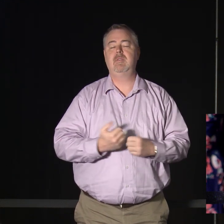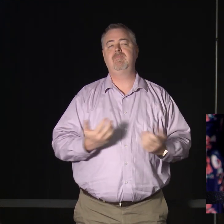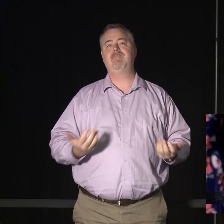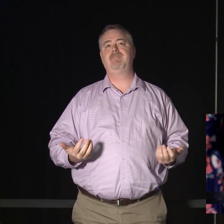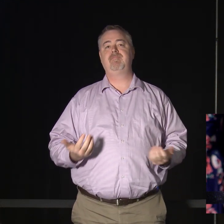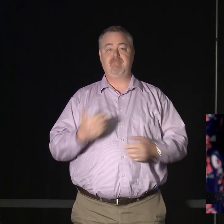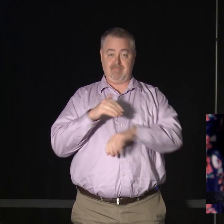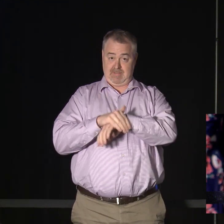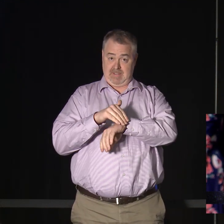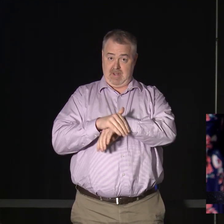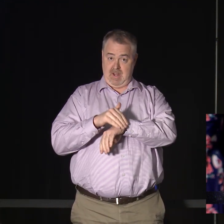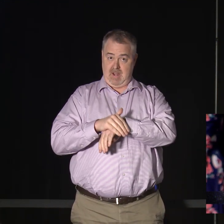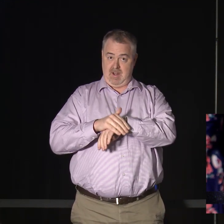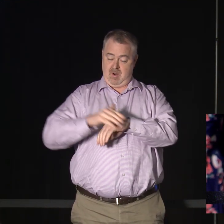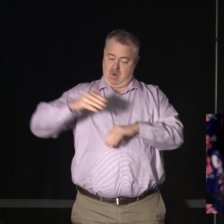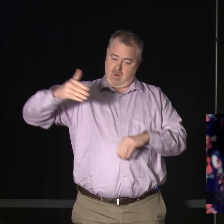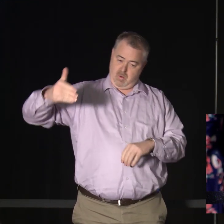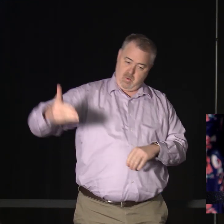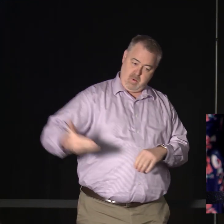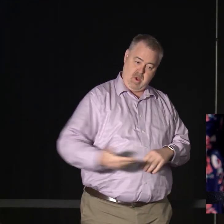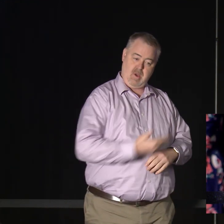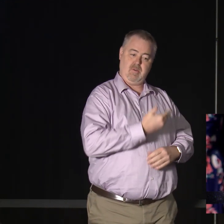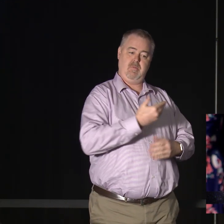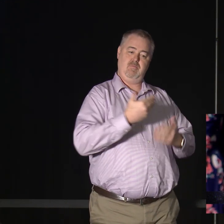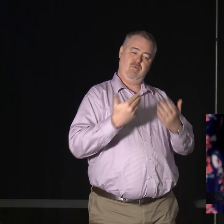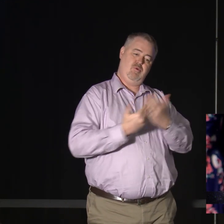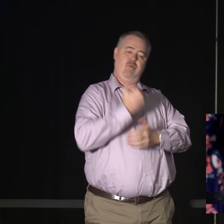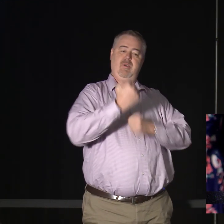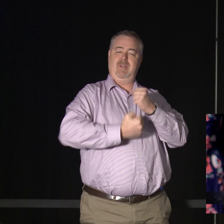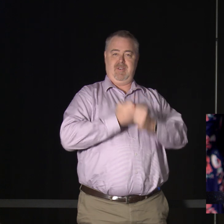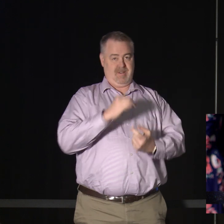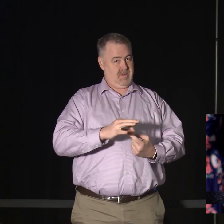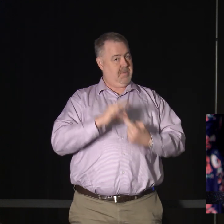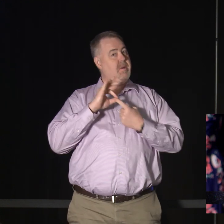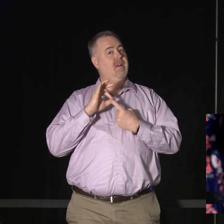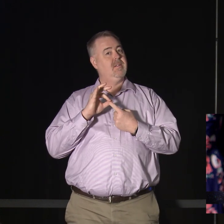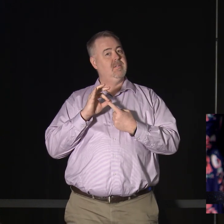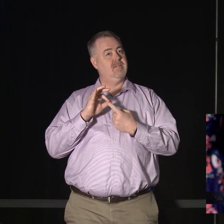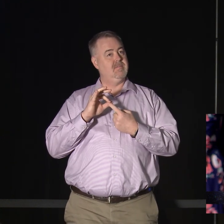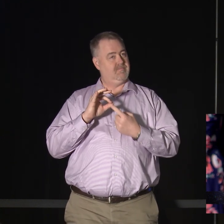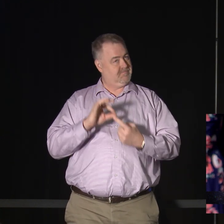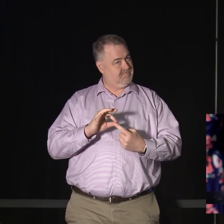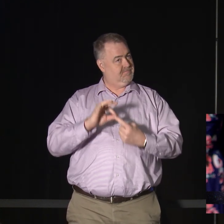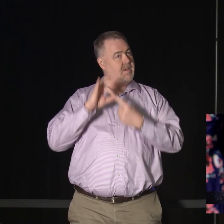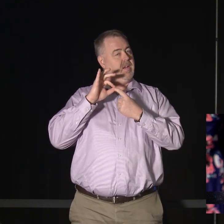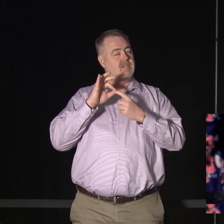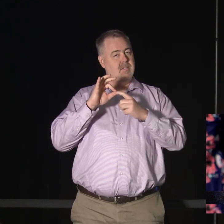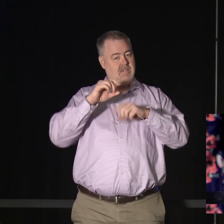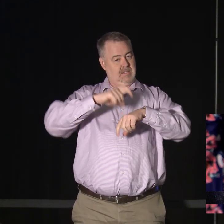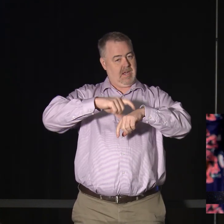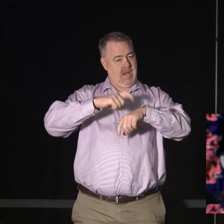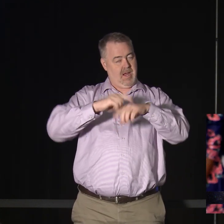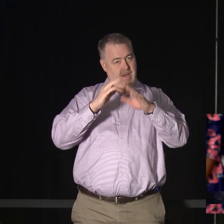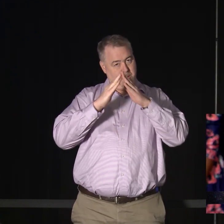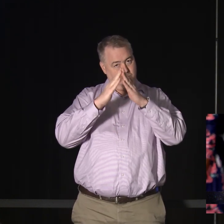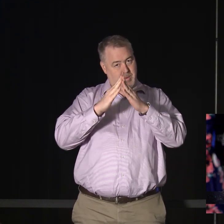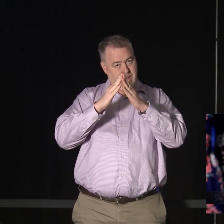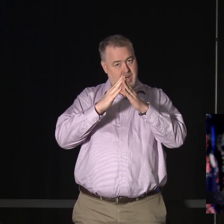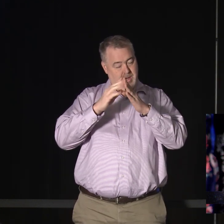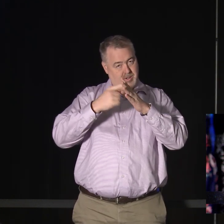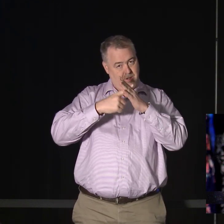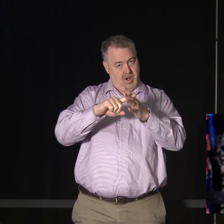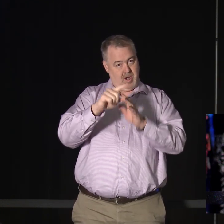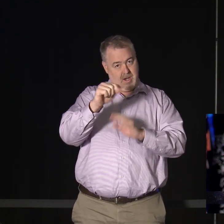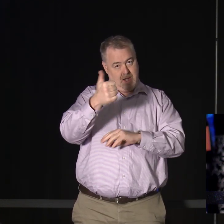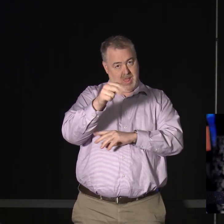tonight, we'll be welcoming New Year in a very special way. So there is a very special prayer session at 10:30